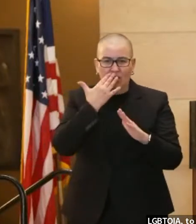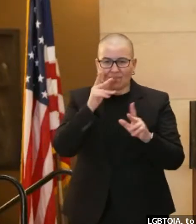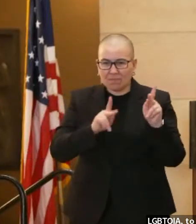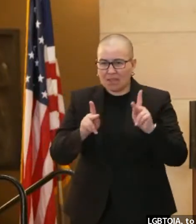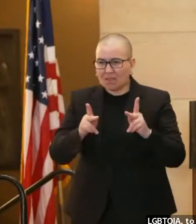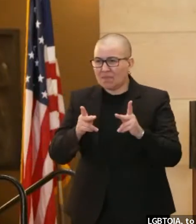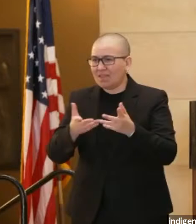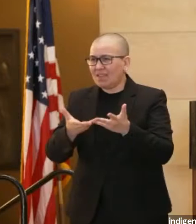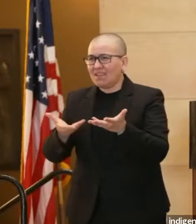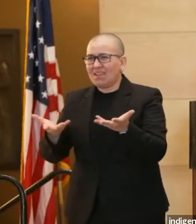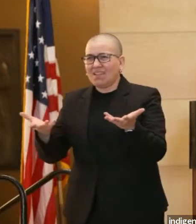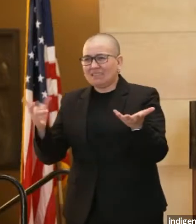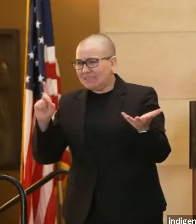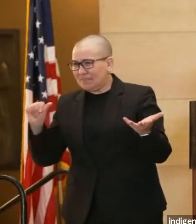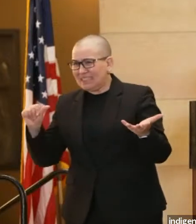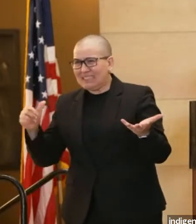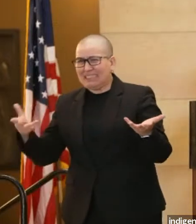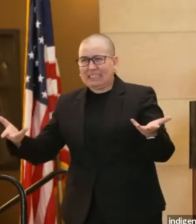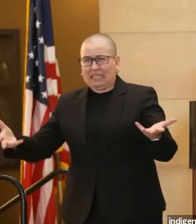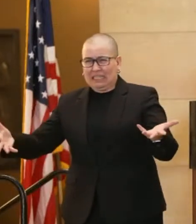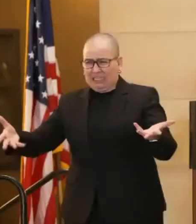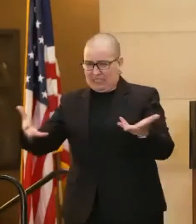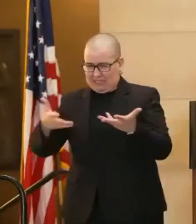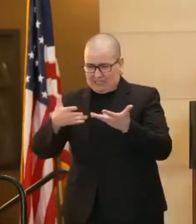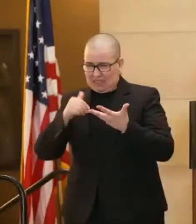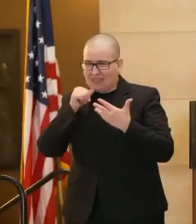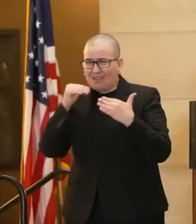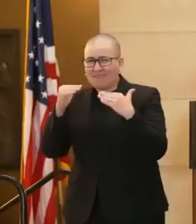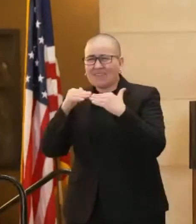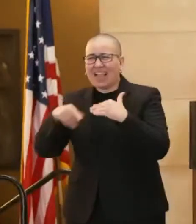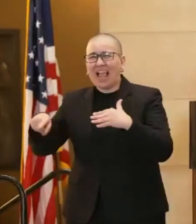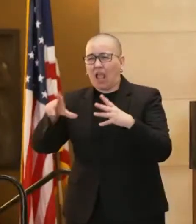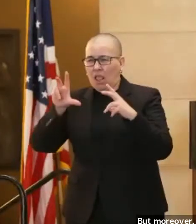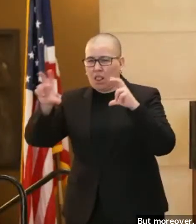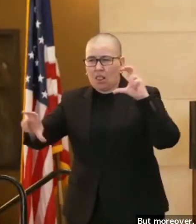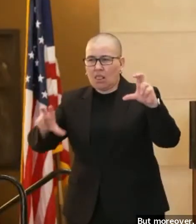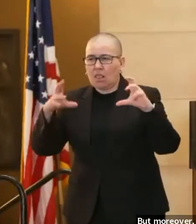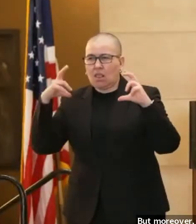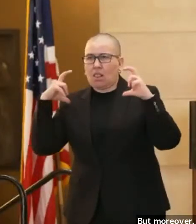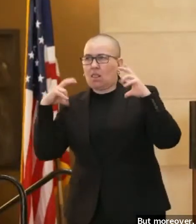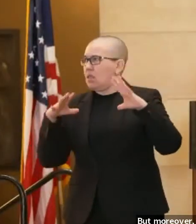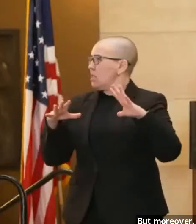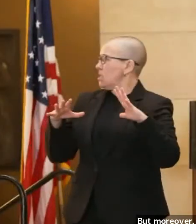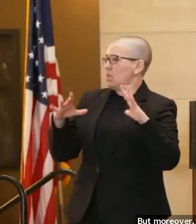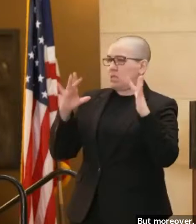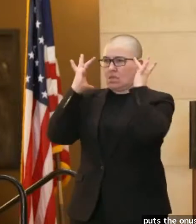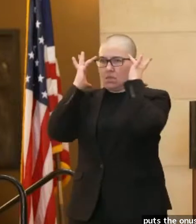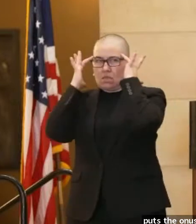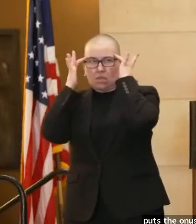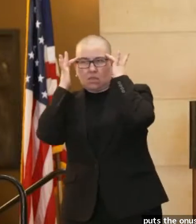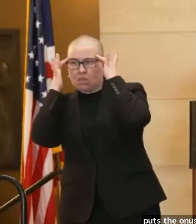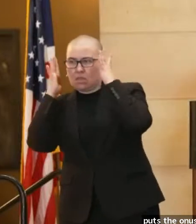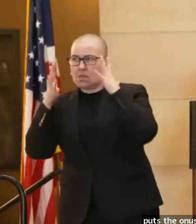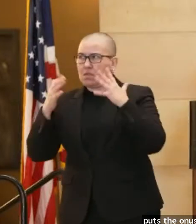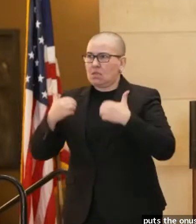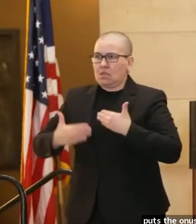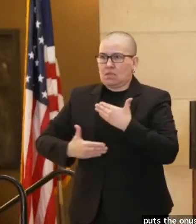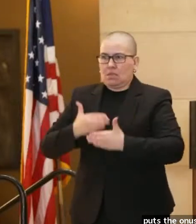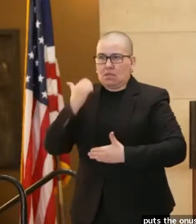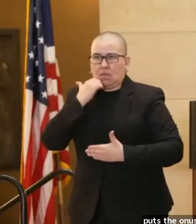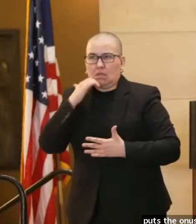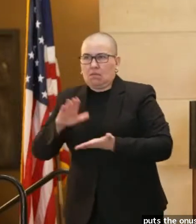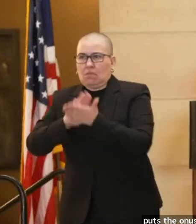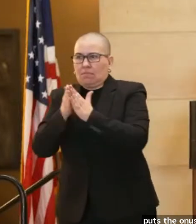an unfair and unequal weight that puts the onus on the victims and the survivors to heal, to mend, to